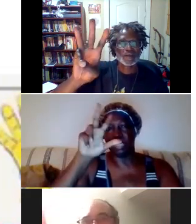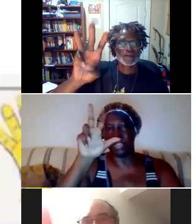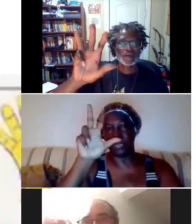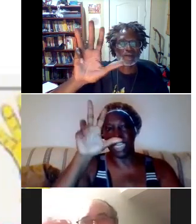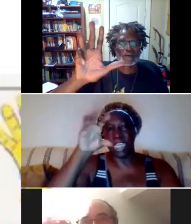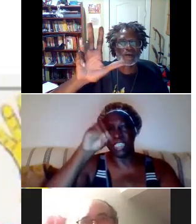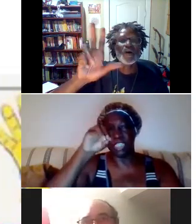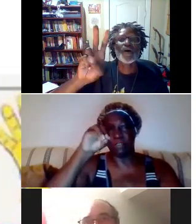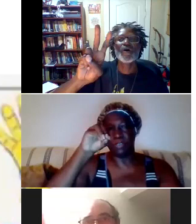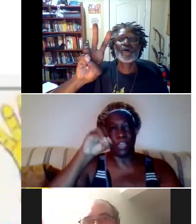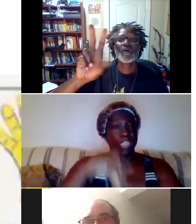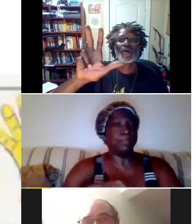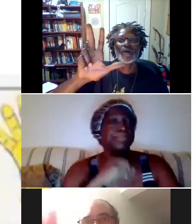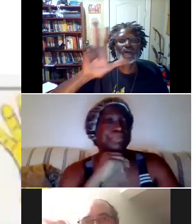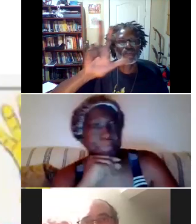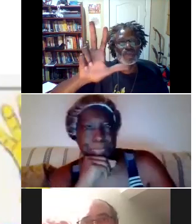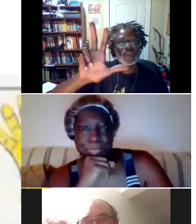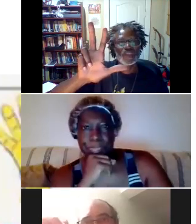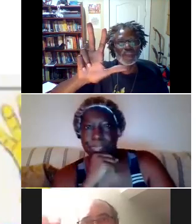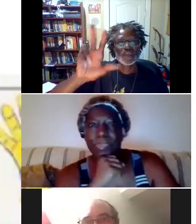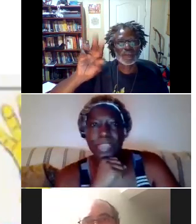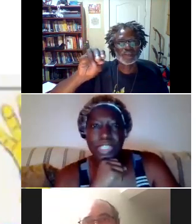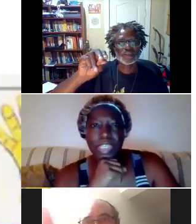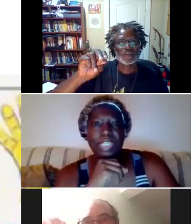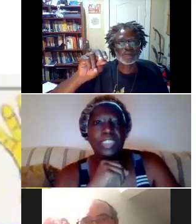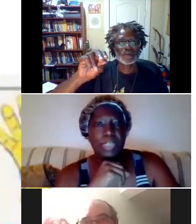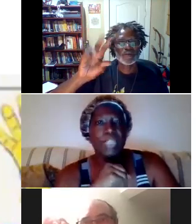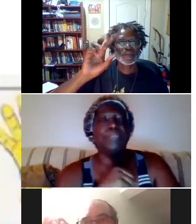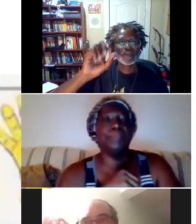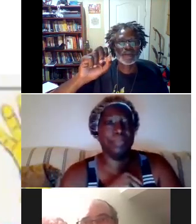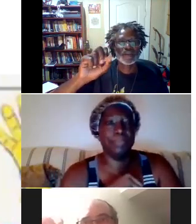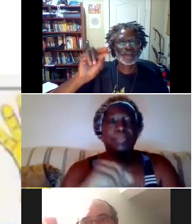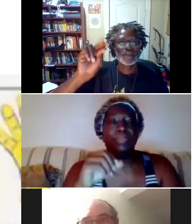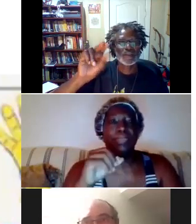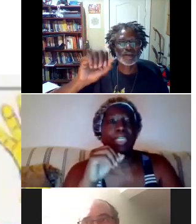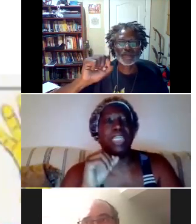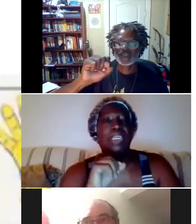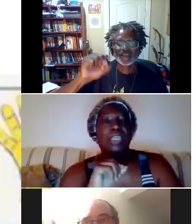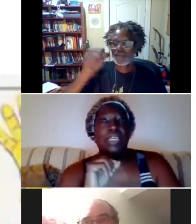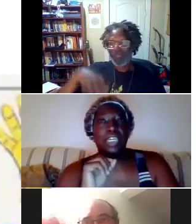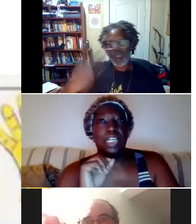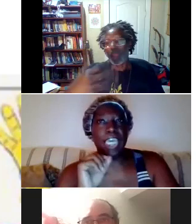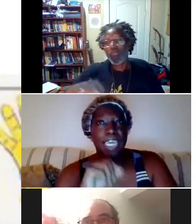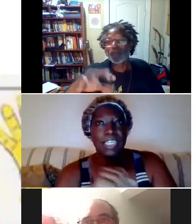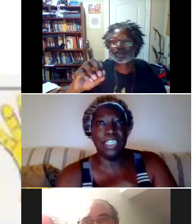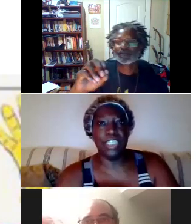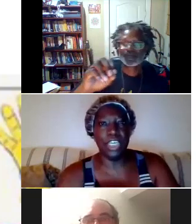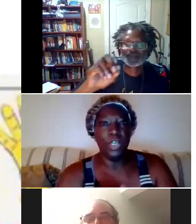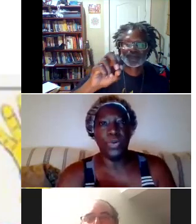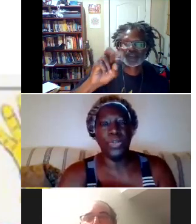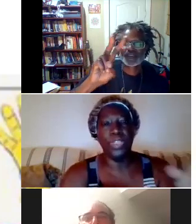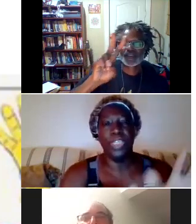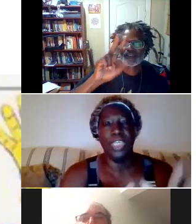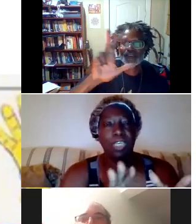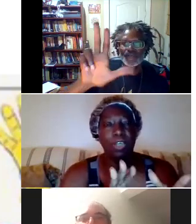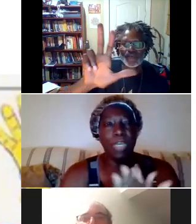The number 3 and 0 for 30. 3 and 0. 0. Mm-hmm. 30. Okay,